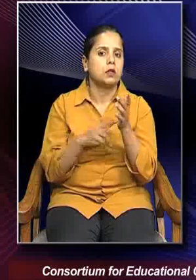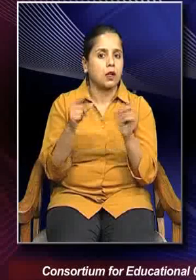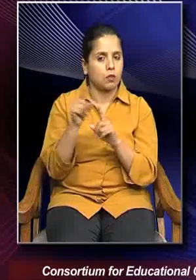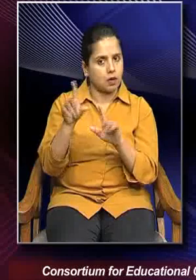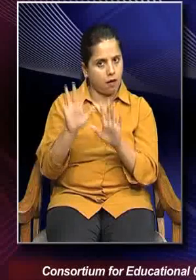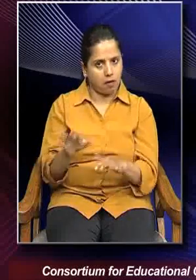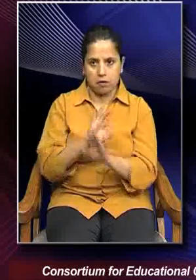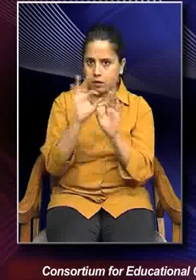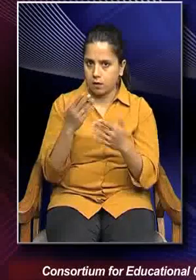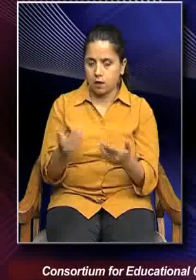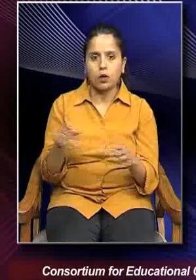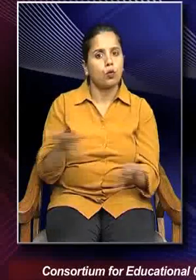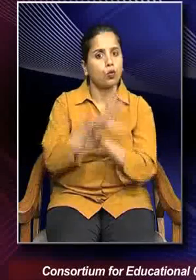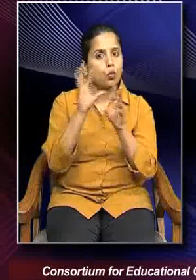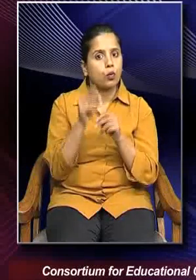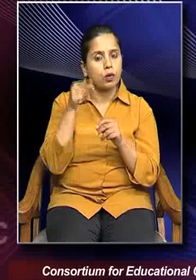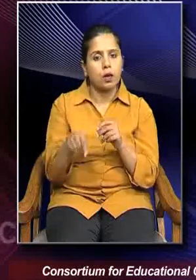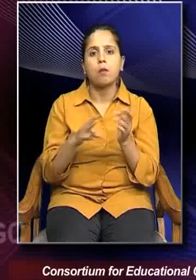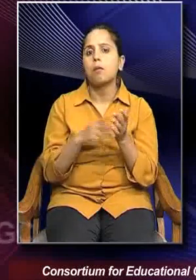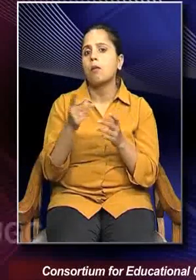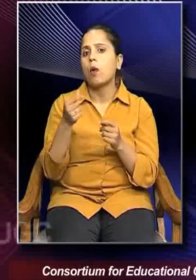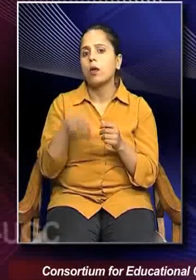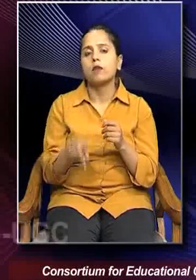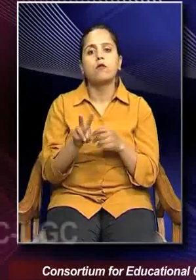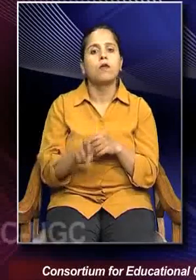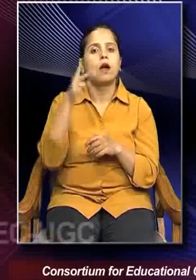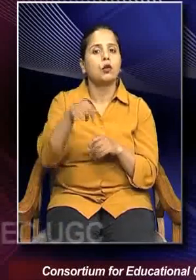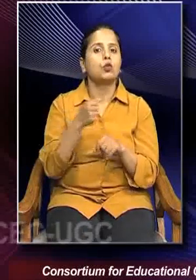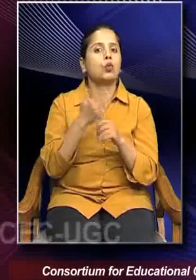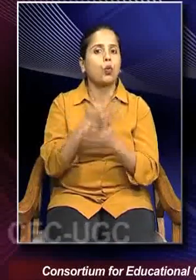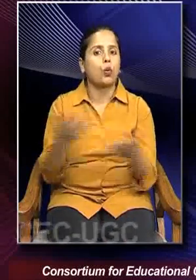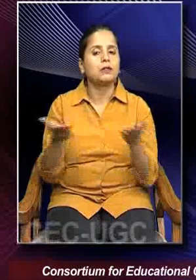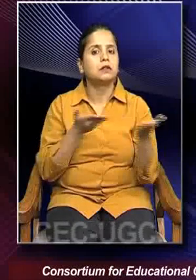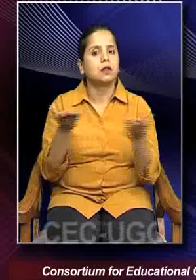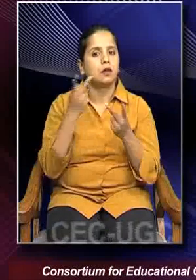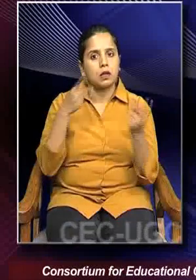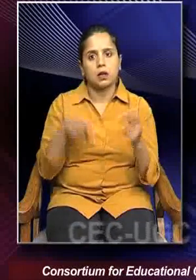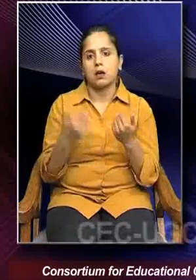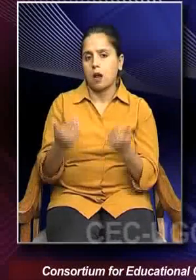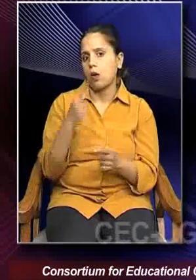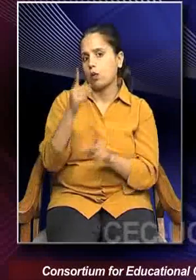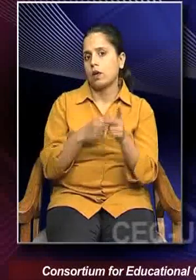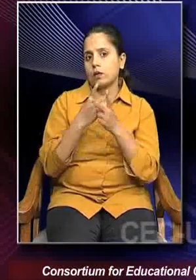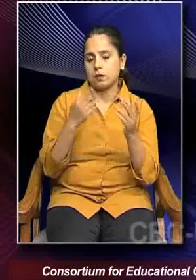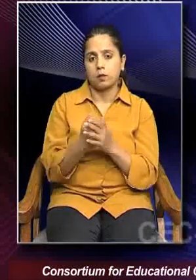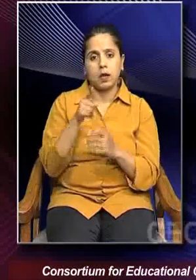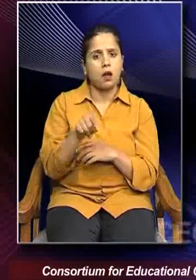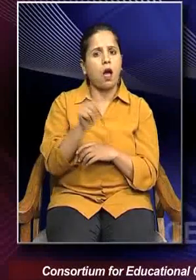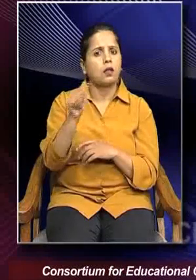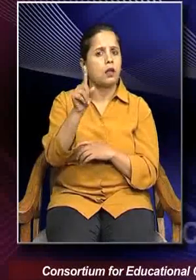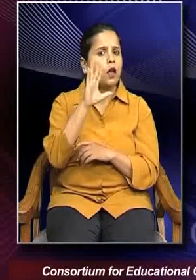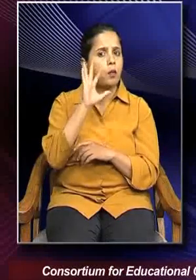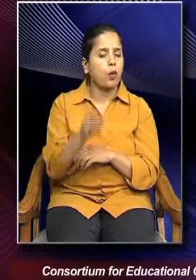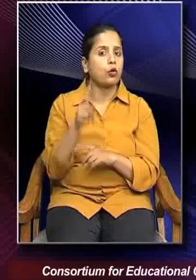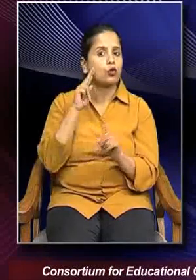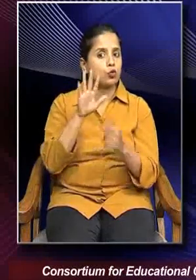course, which is the total monetary value of all the goods and services that is produced in a country in a given year. But there is another important